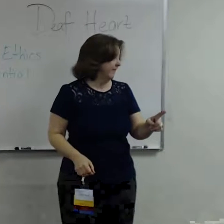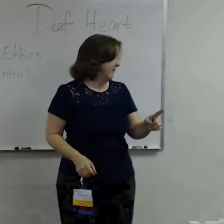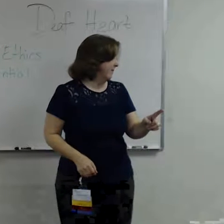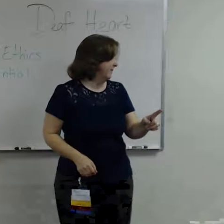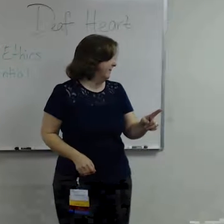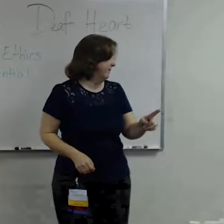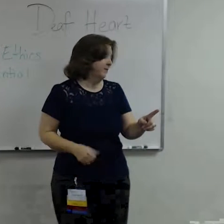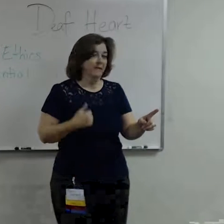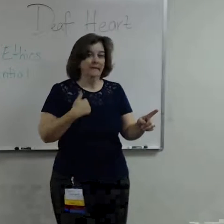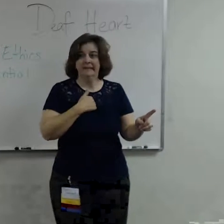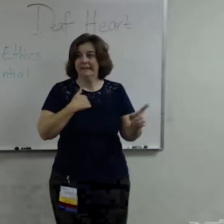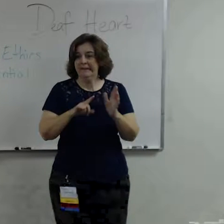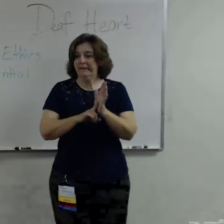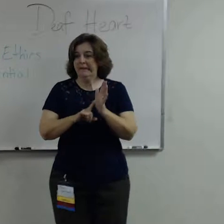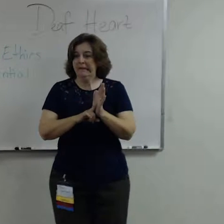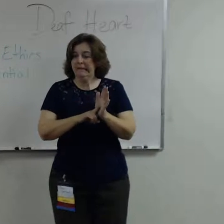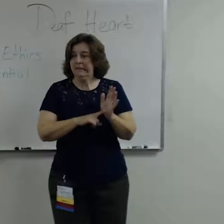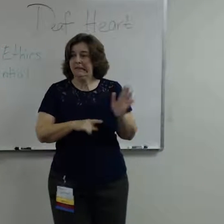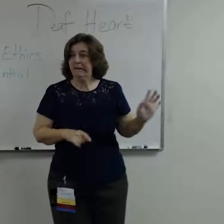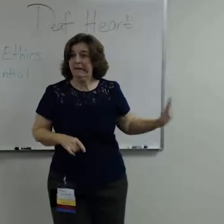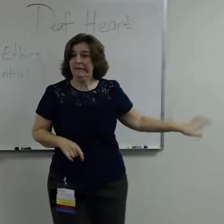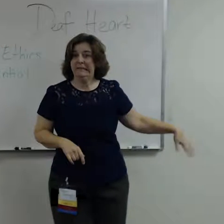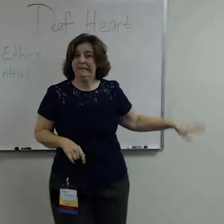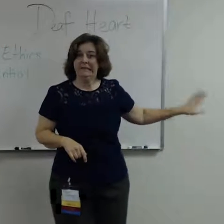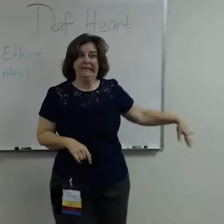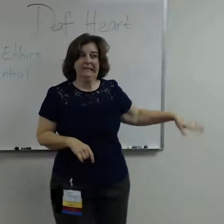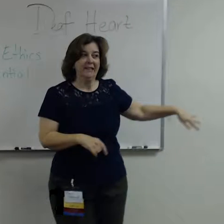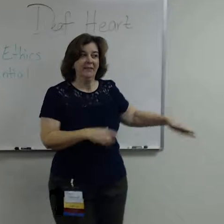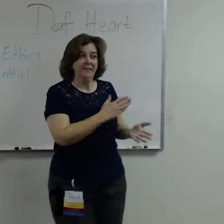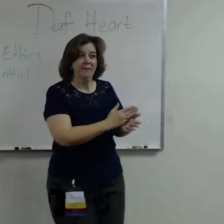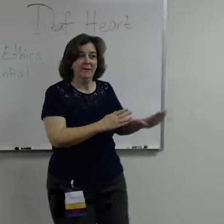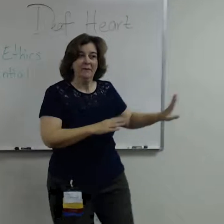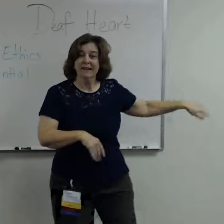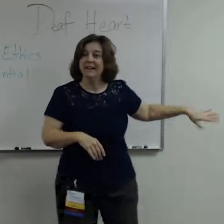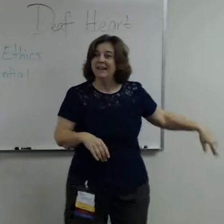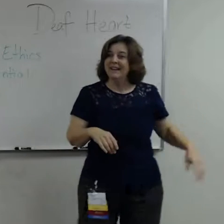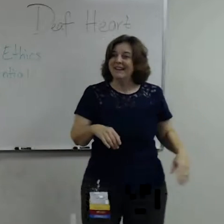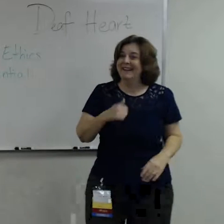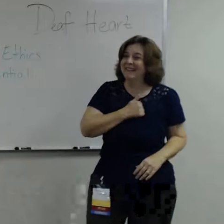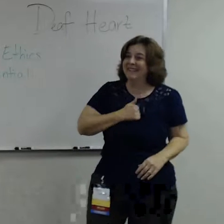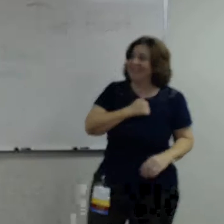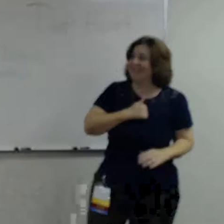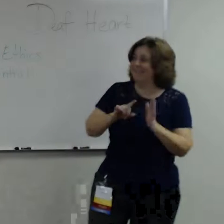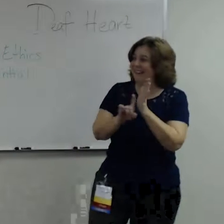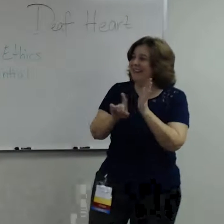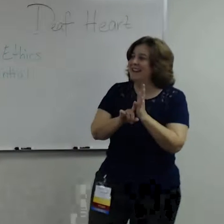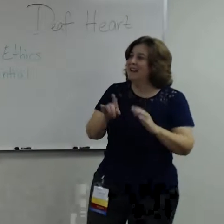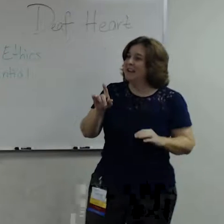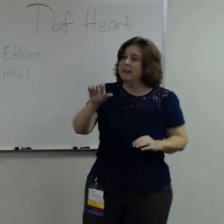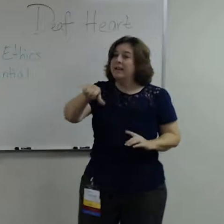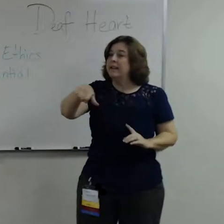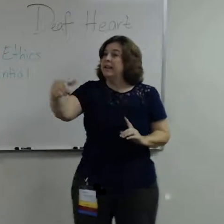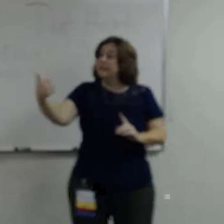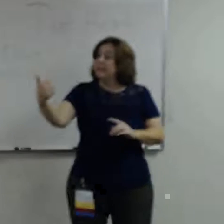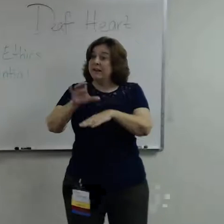that's my phone. Sorry. We'll stop in a minute. Sorry. Does anybody do